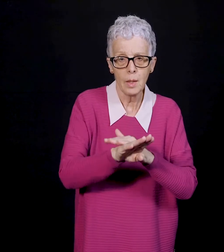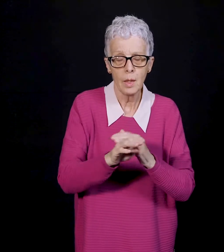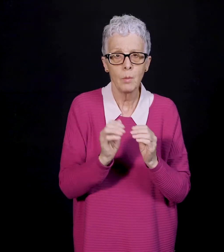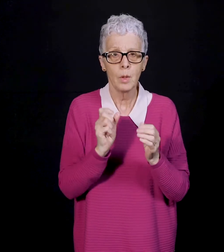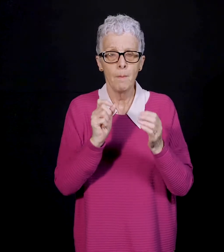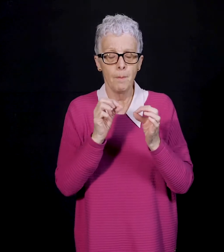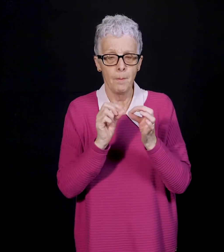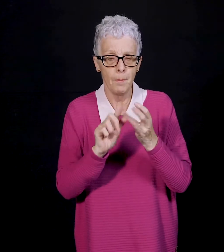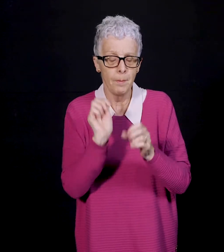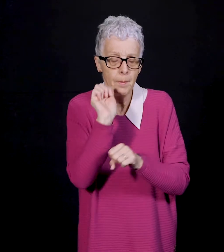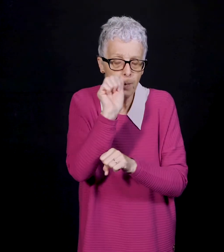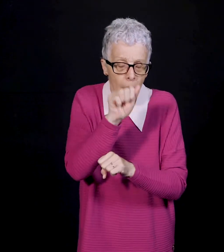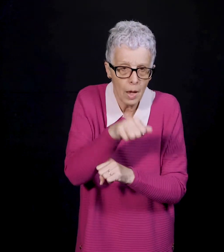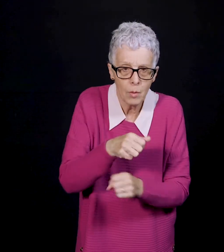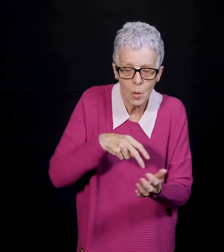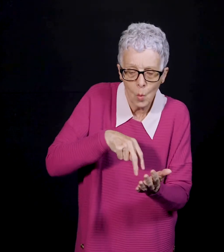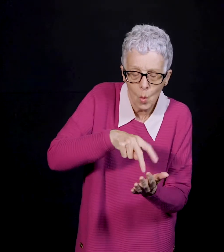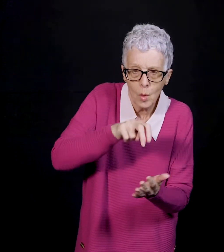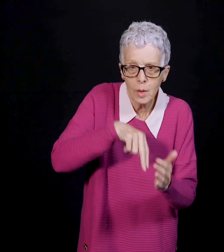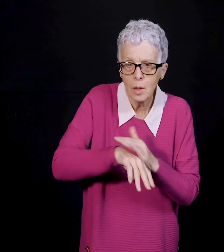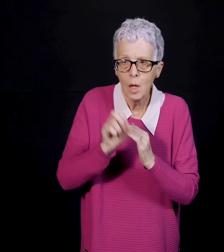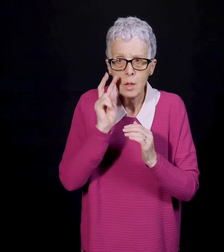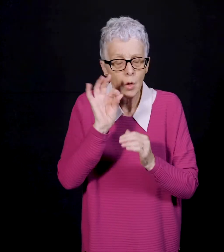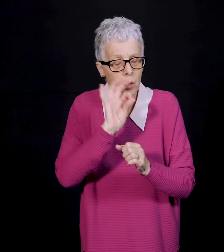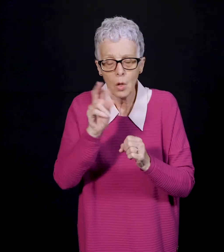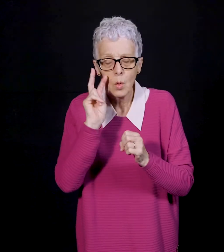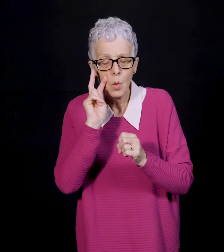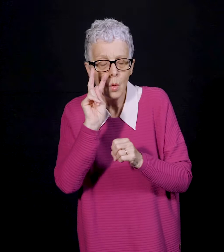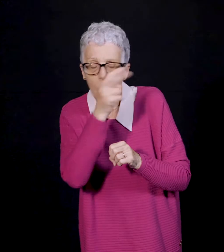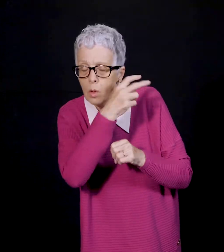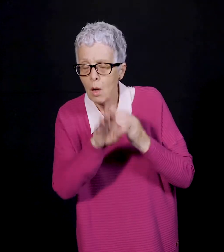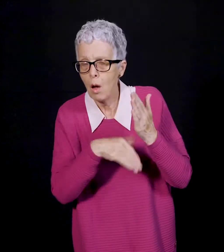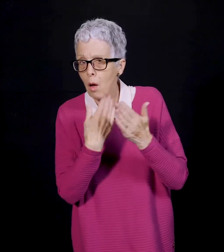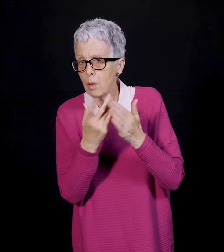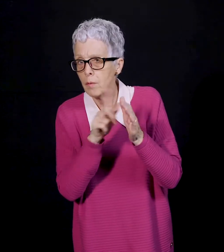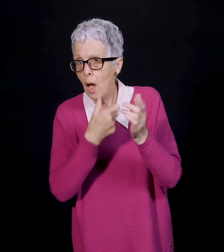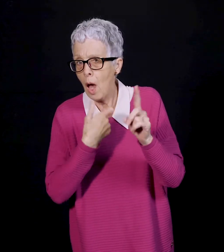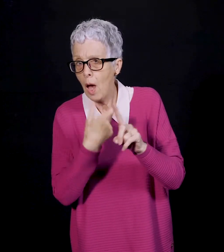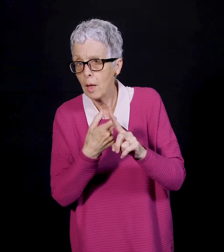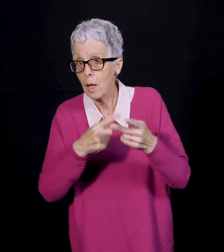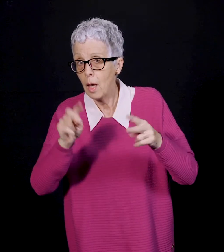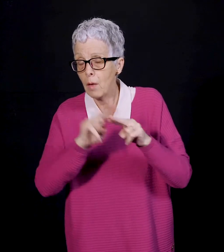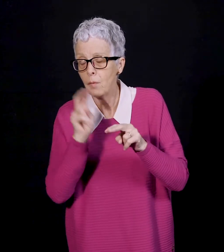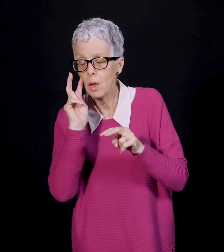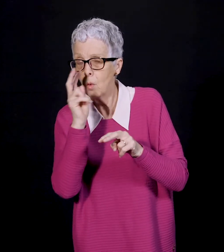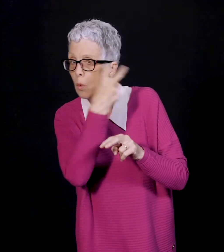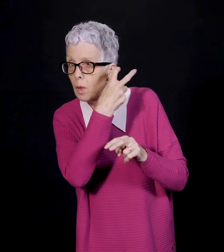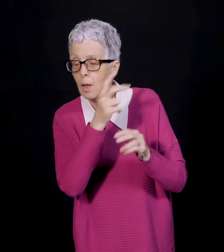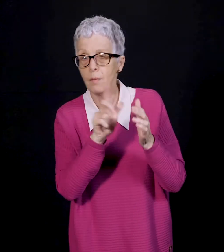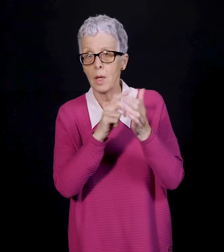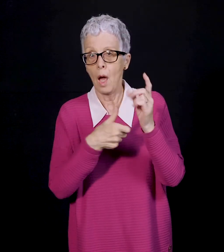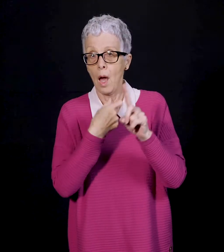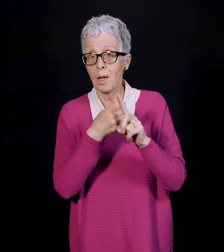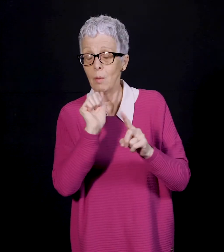low, and he would walk on in there, not to look upon the Ark of the Covenant, or else he would die. And so he would take